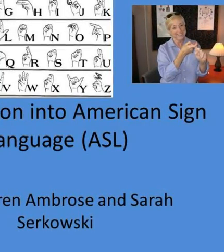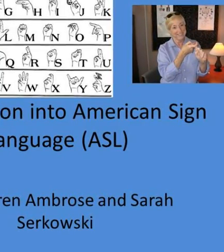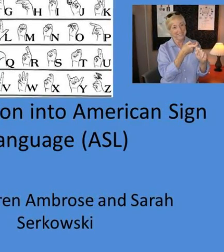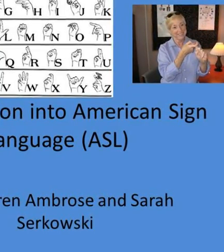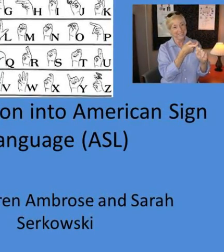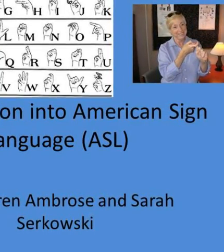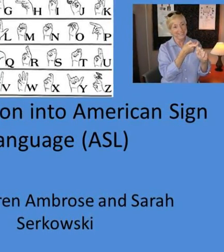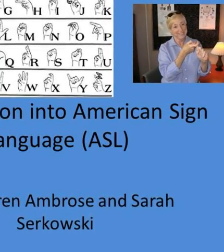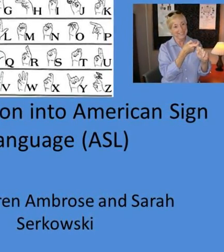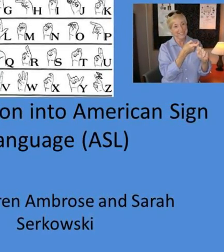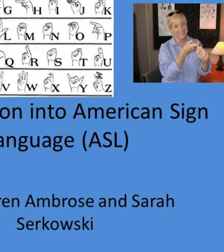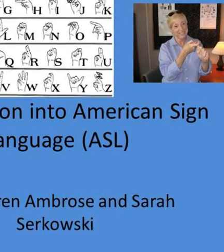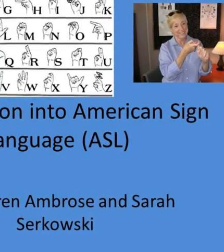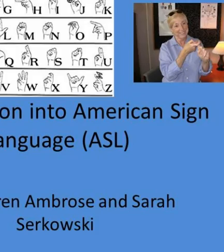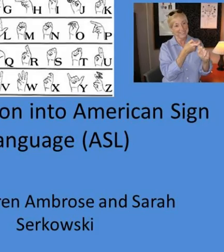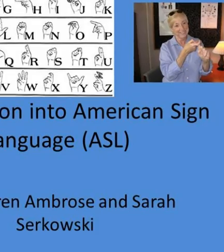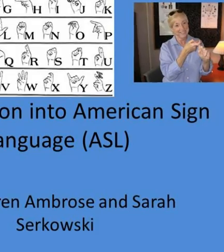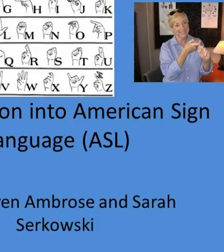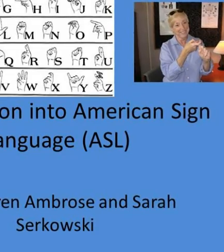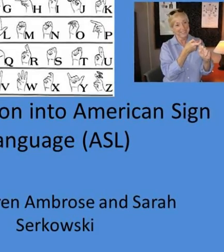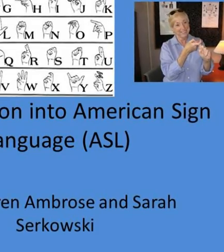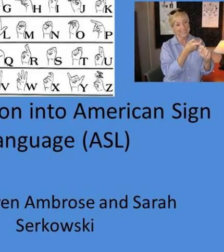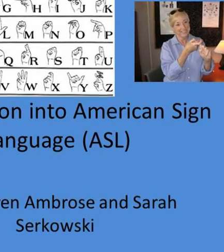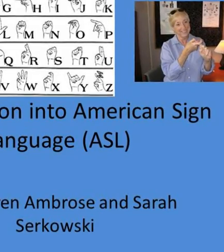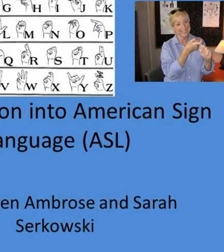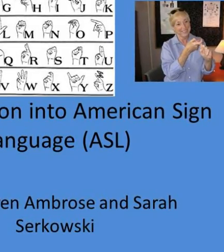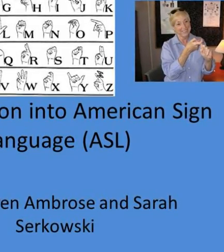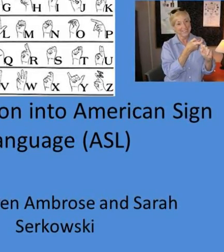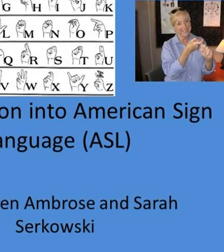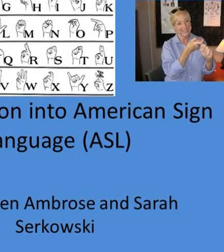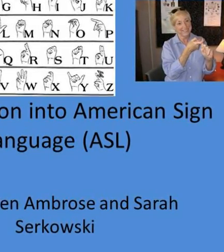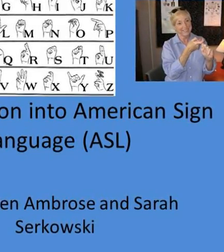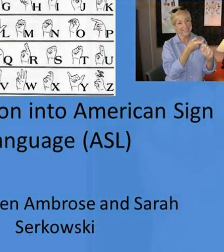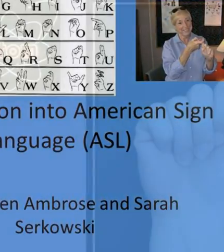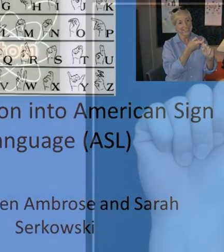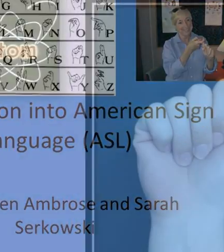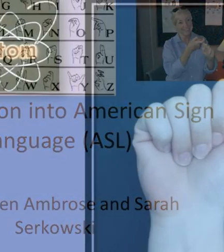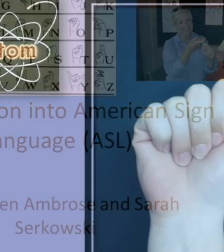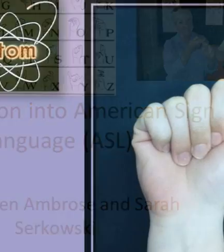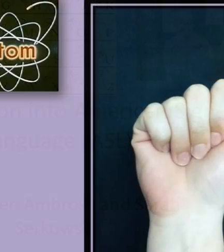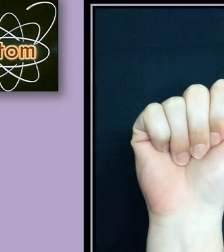even leisure activity with friends that are hearing impaired. Now let's get started.